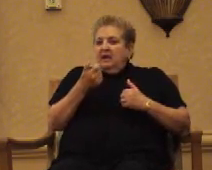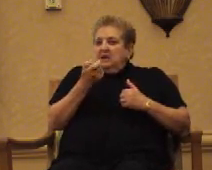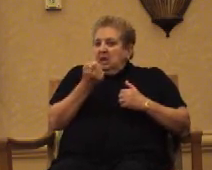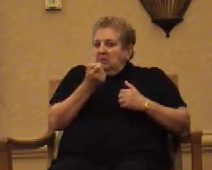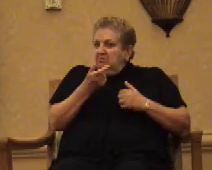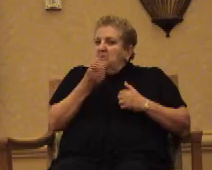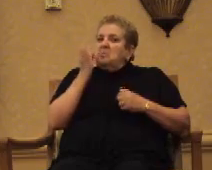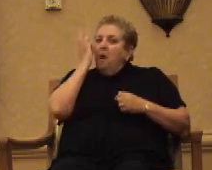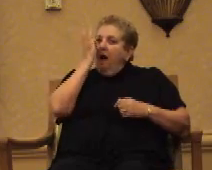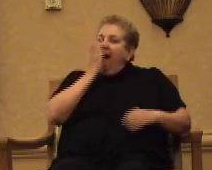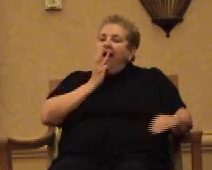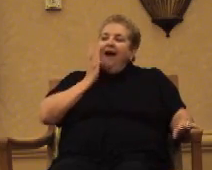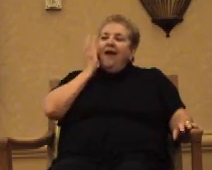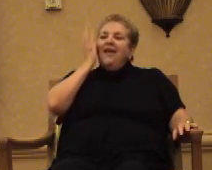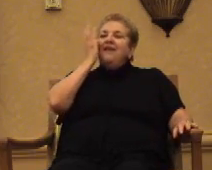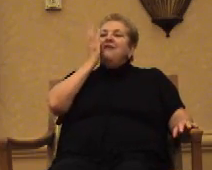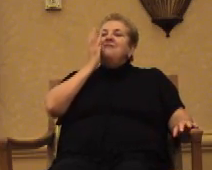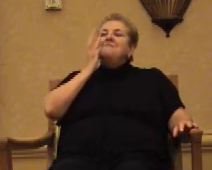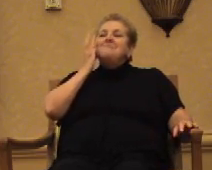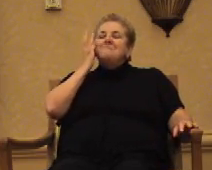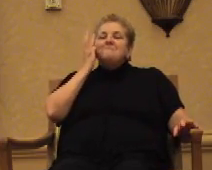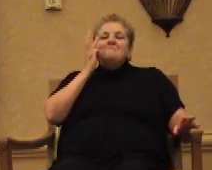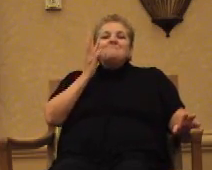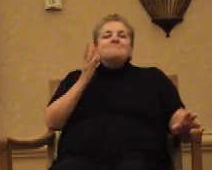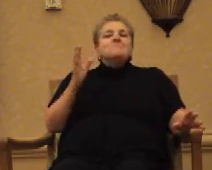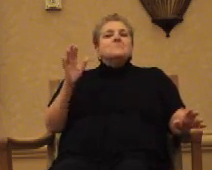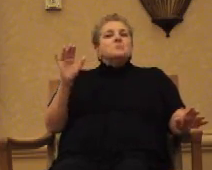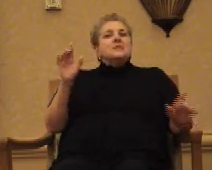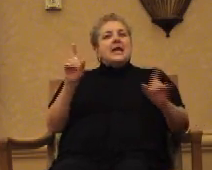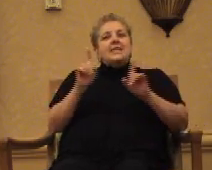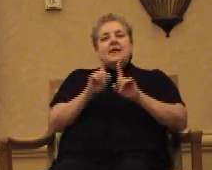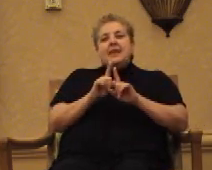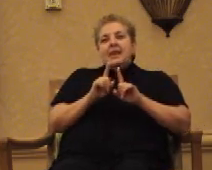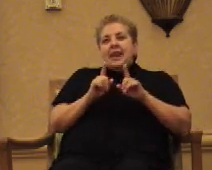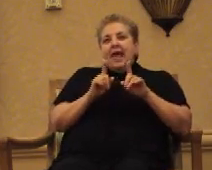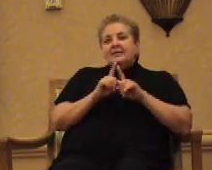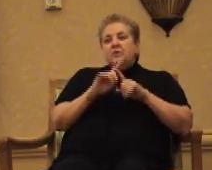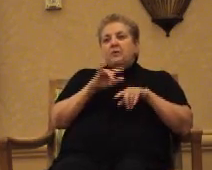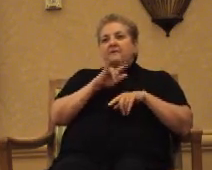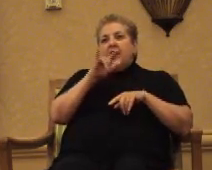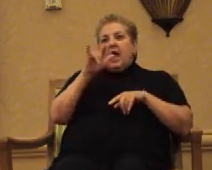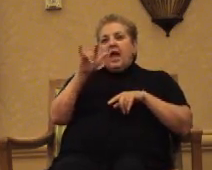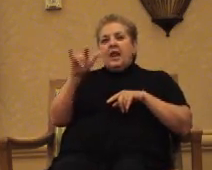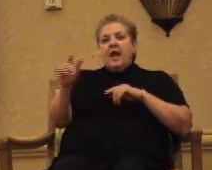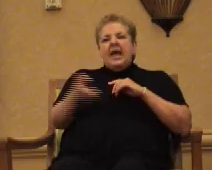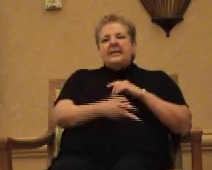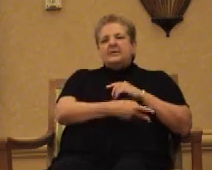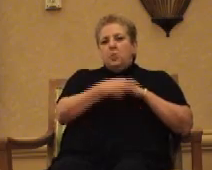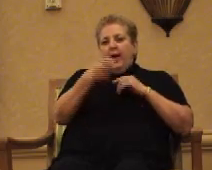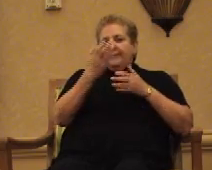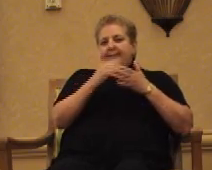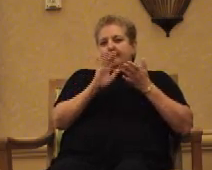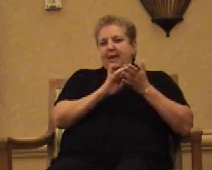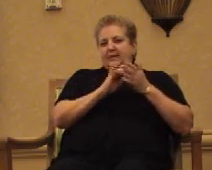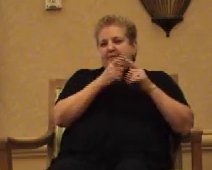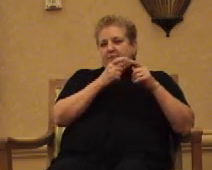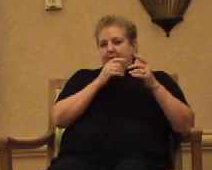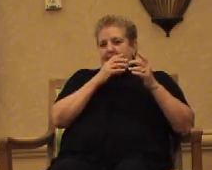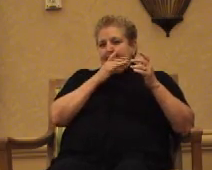Chablis as we were flying, and then I swiped some Dalmane from my mother's medicine cabinet because I had trouble